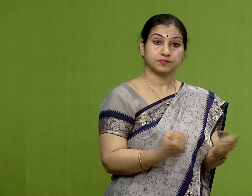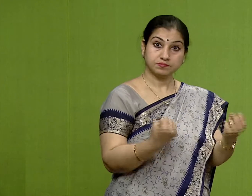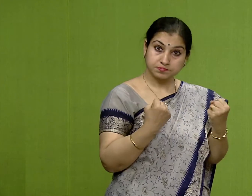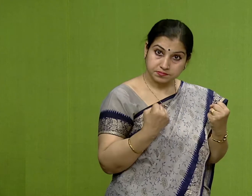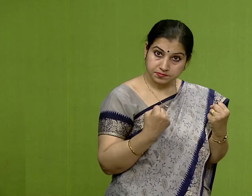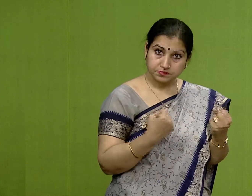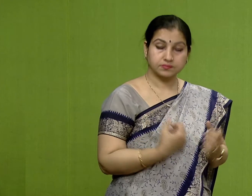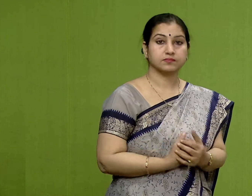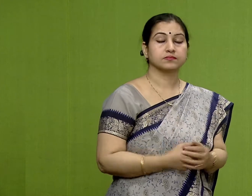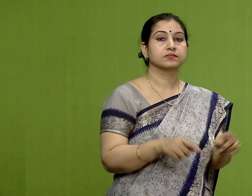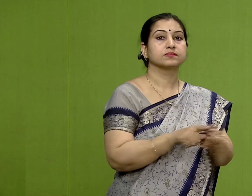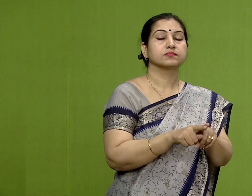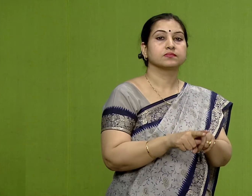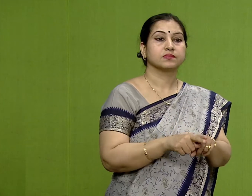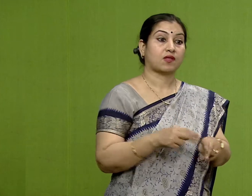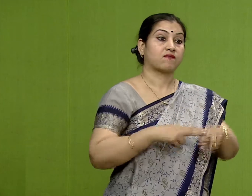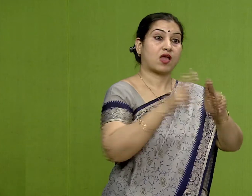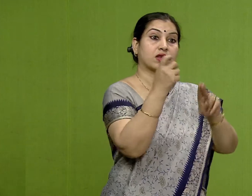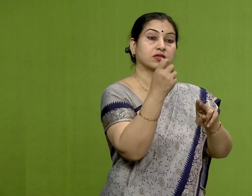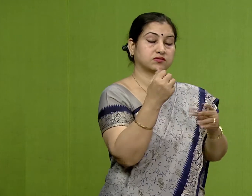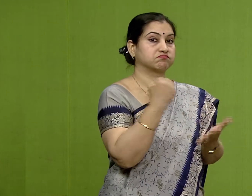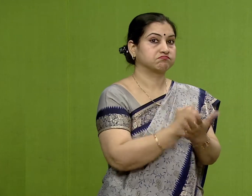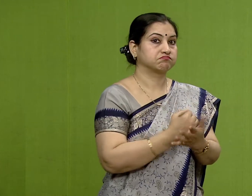energy, and finance.